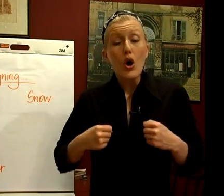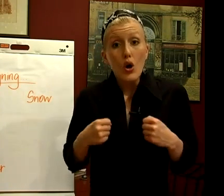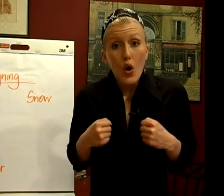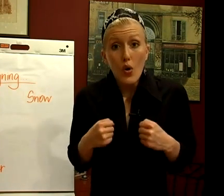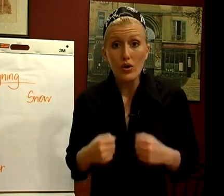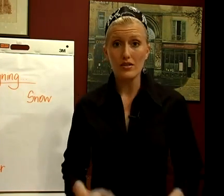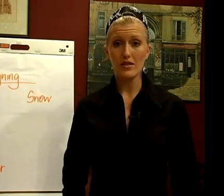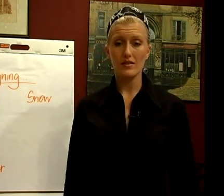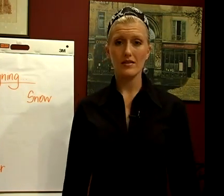cold,